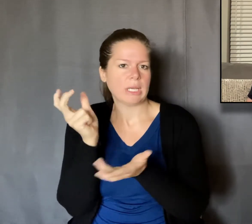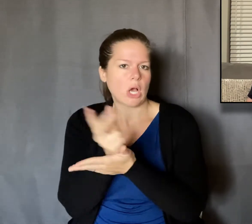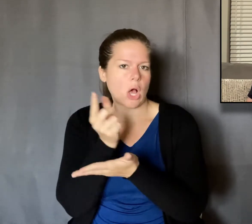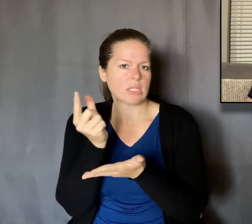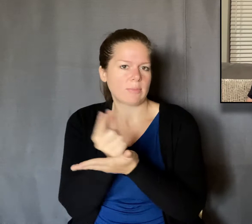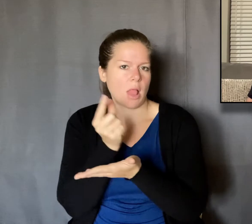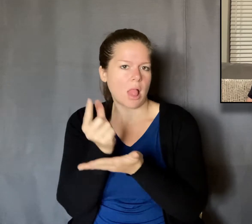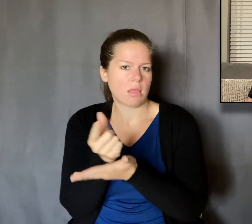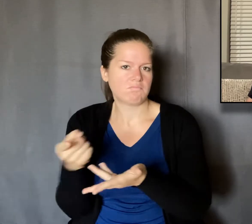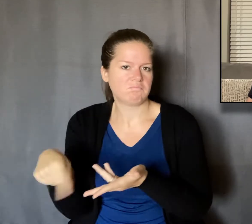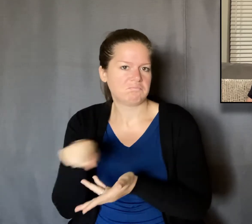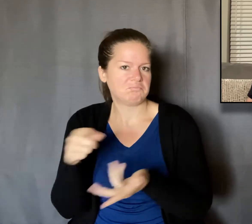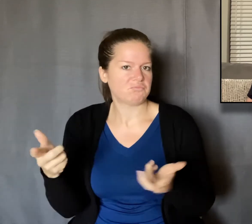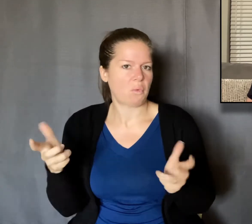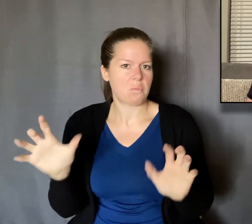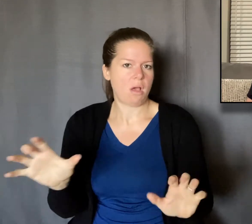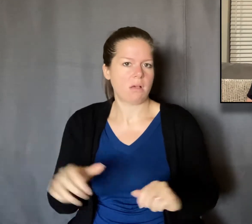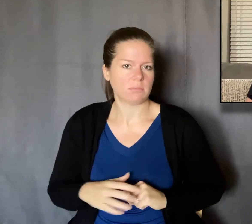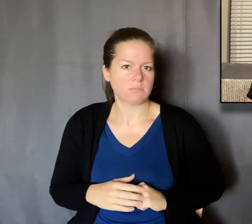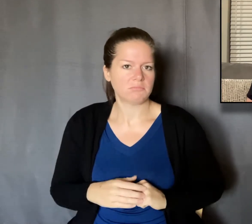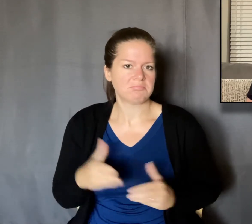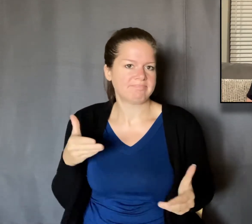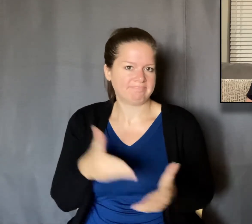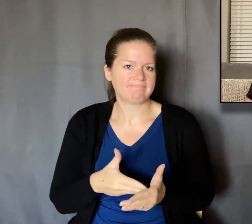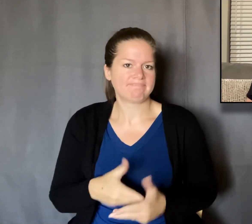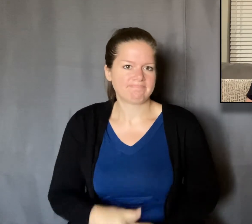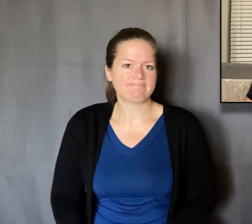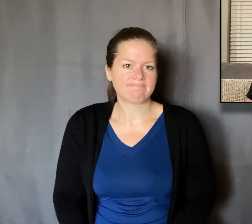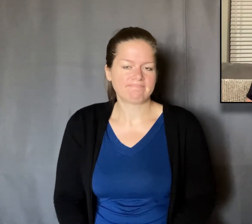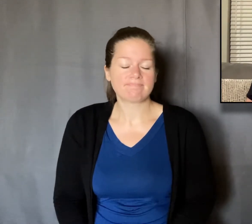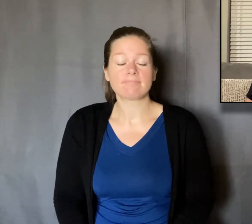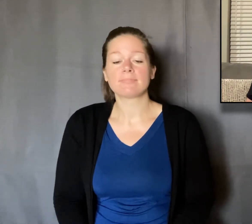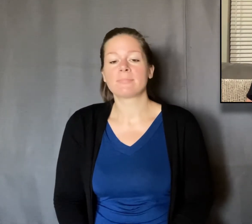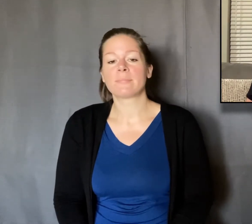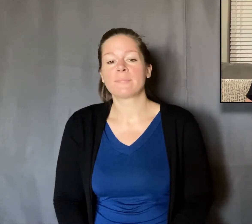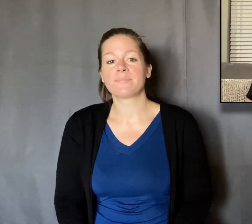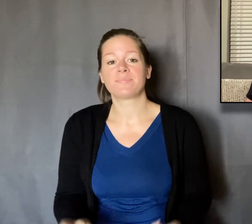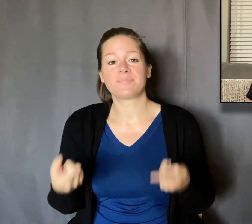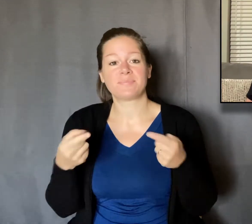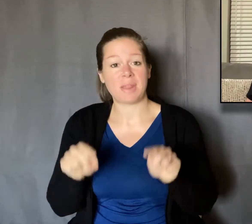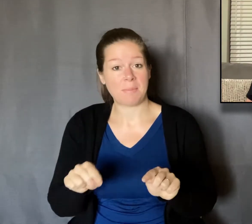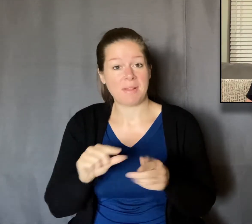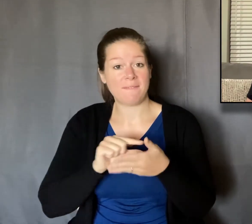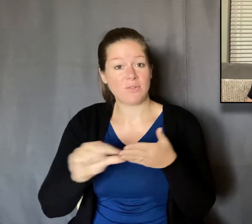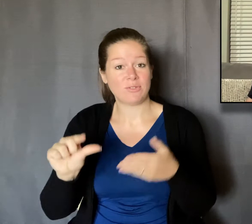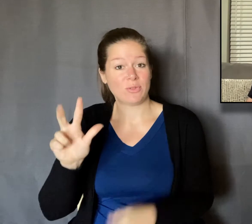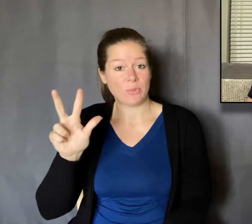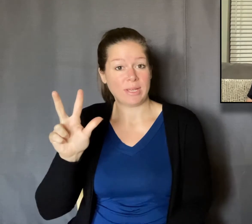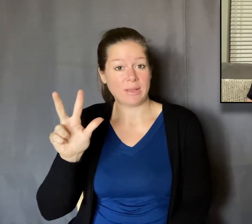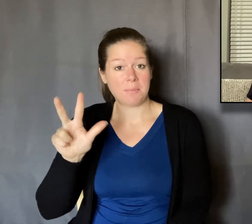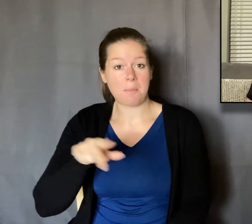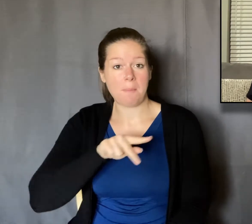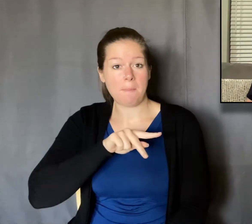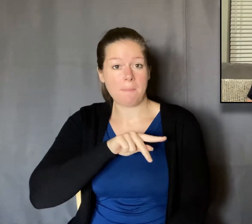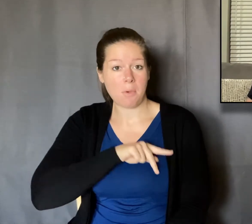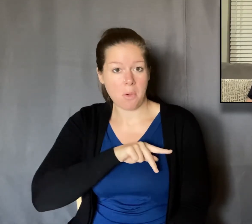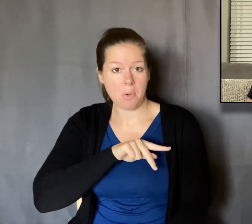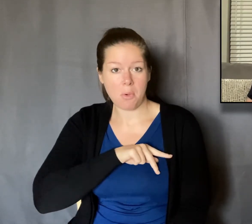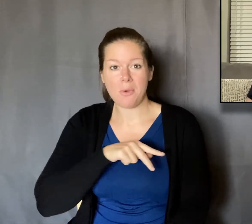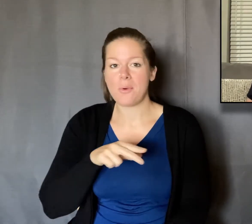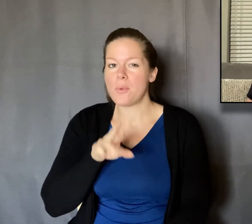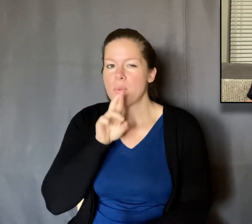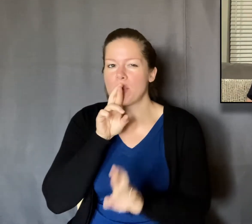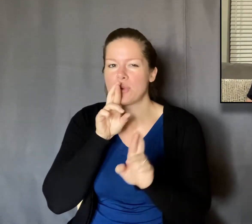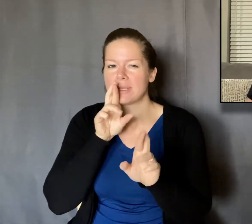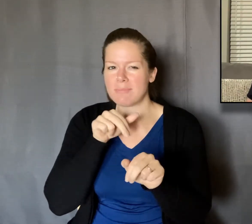gospel. And in this particular chapter, verse 3, Paul responds in a way that might